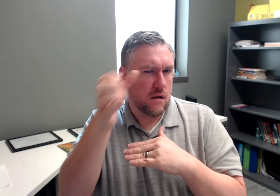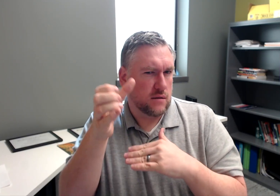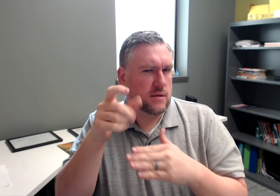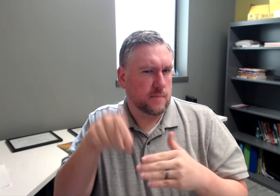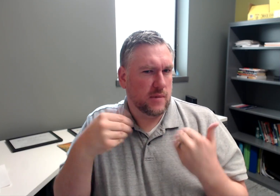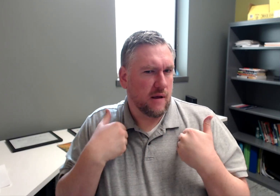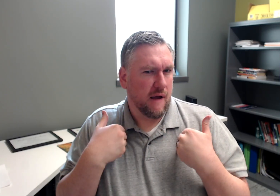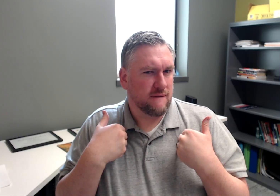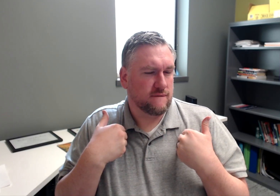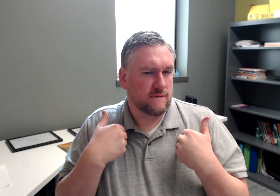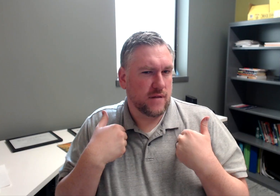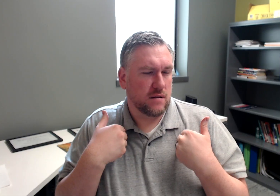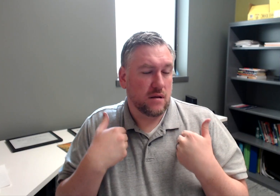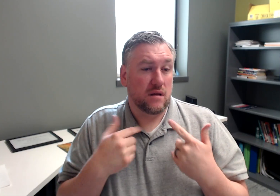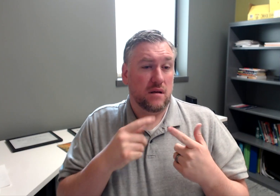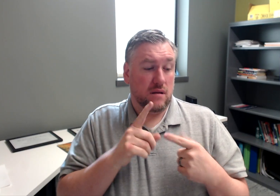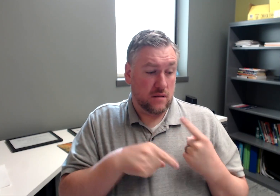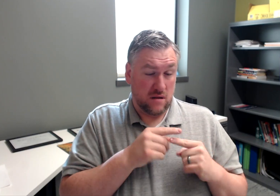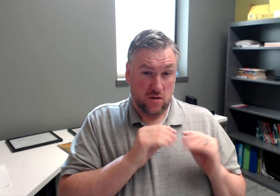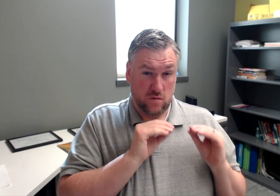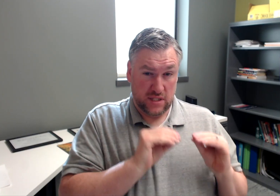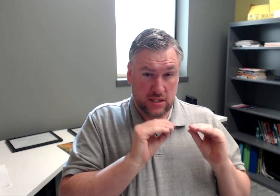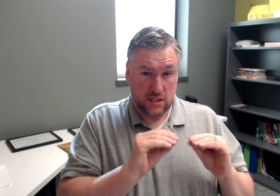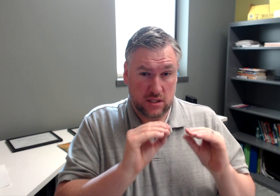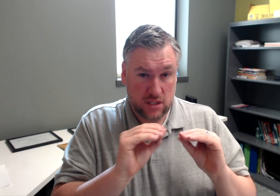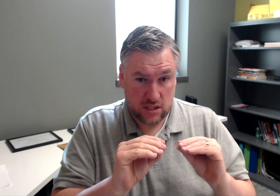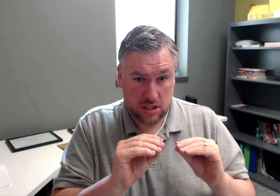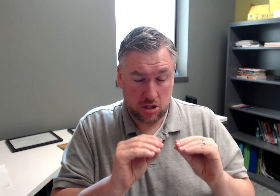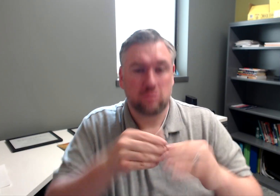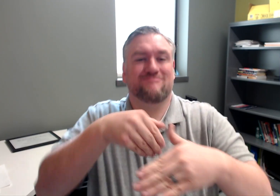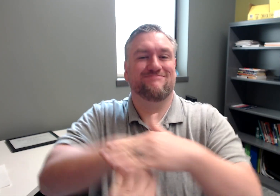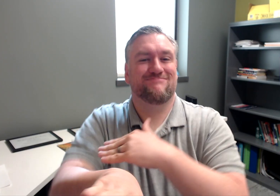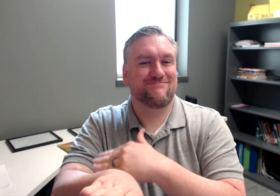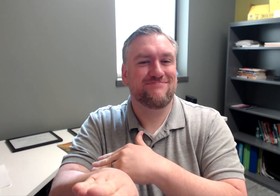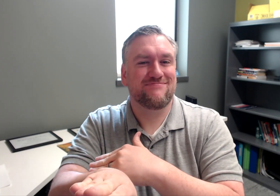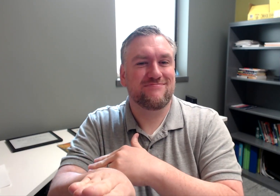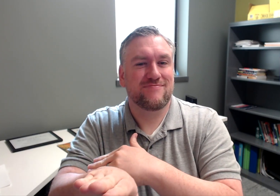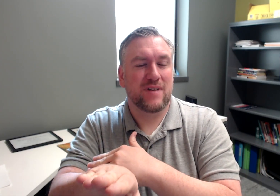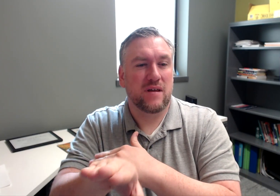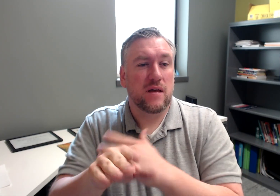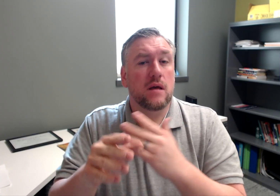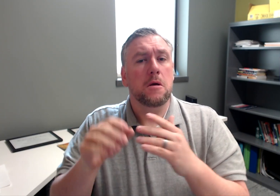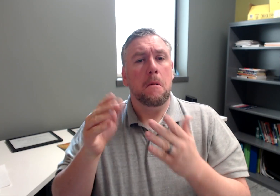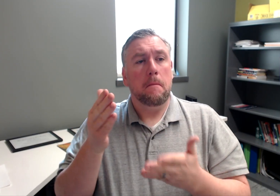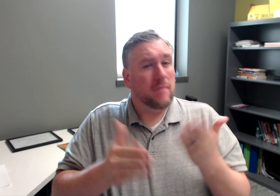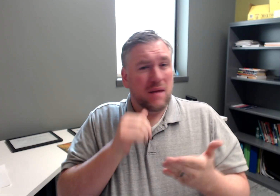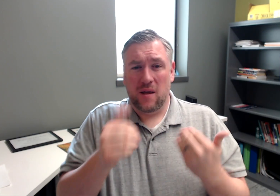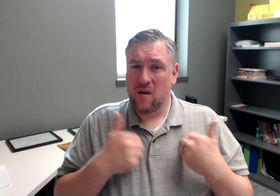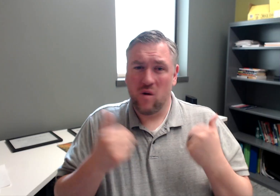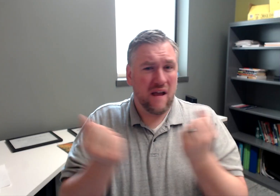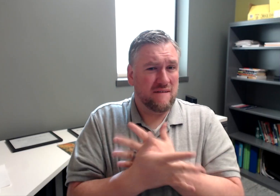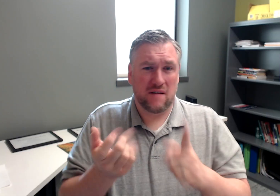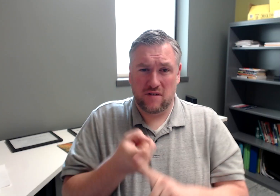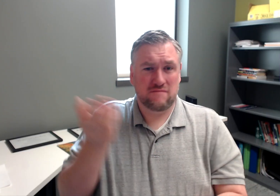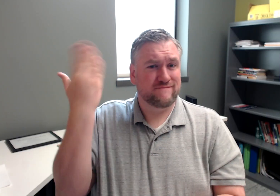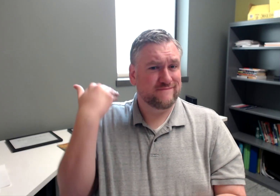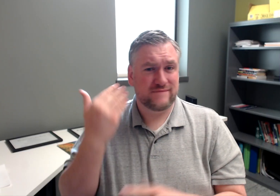most critical concepts that students need to have. So we teach those few things so that then they can access the grade level